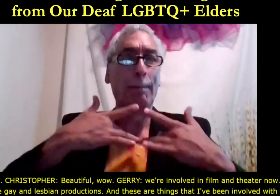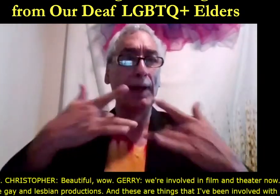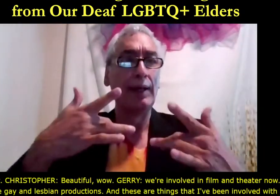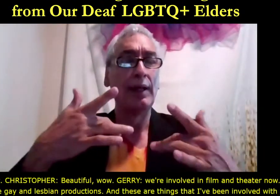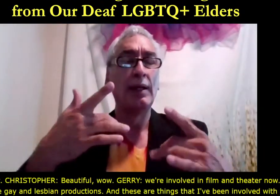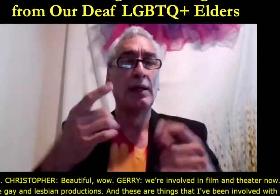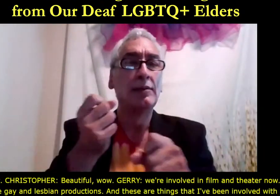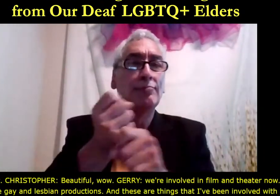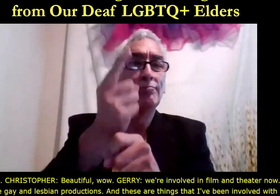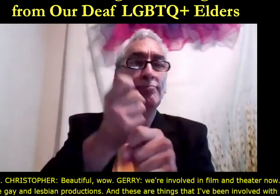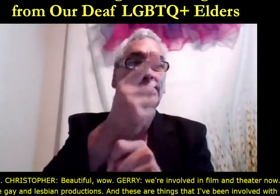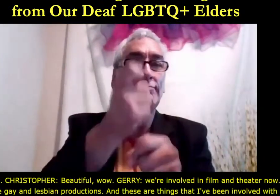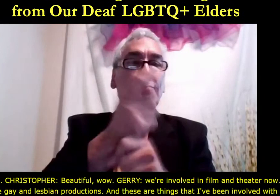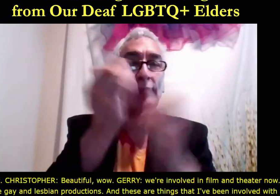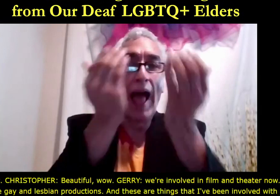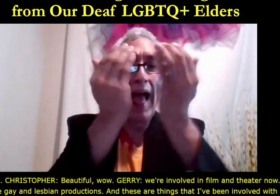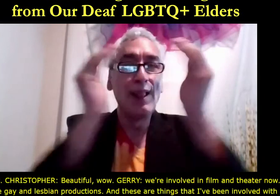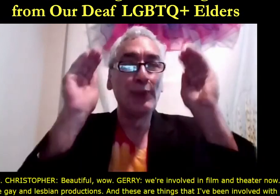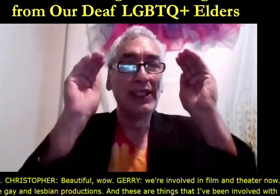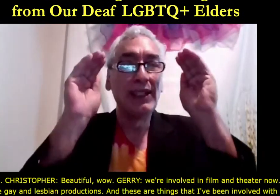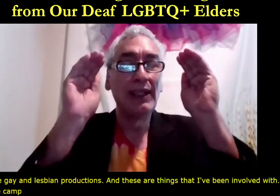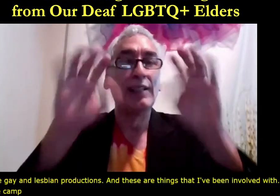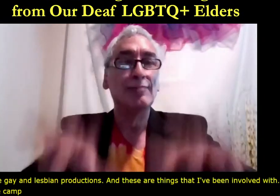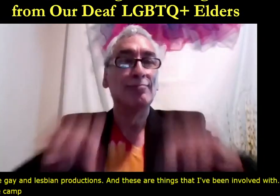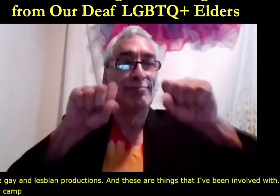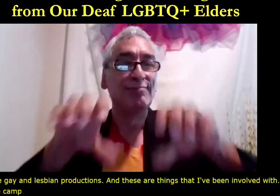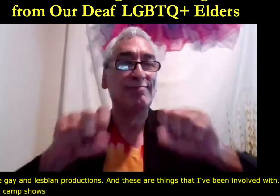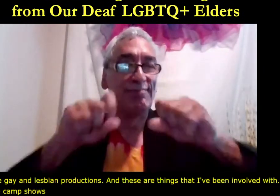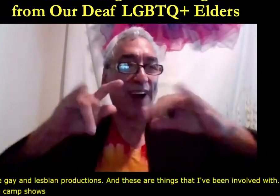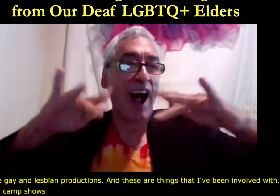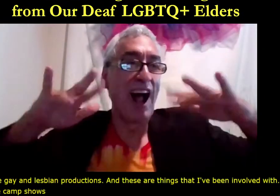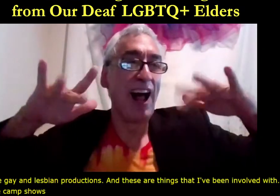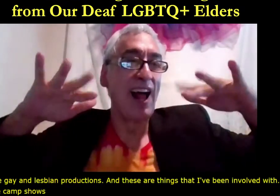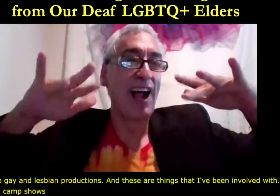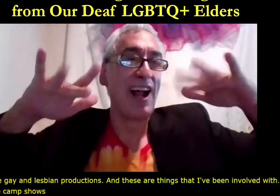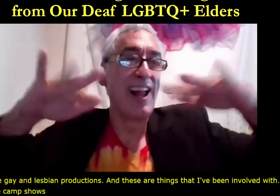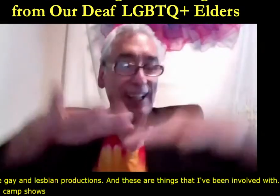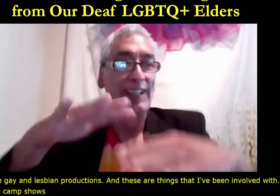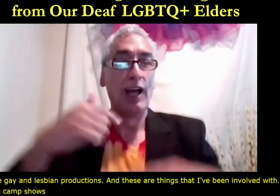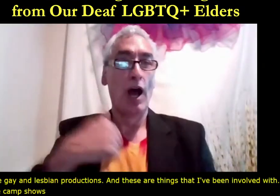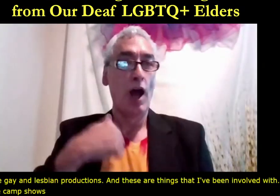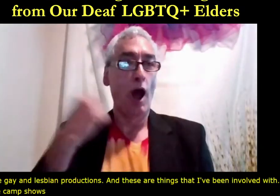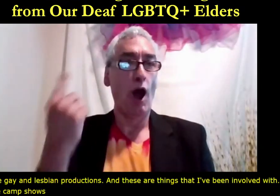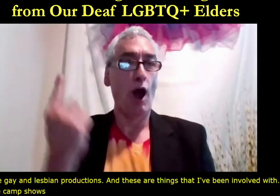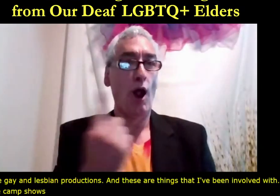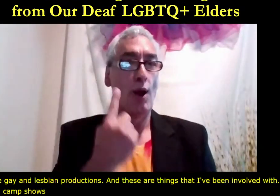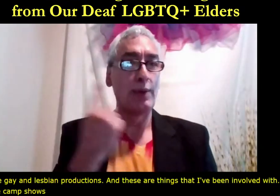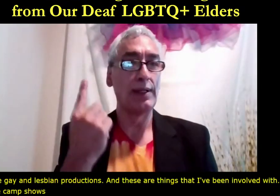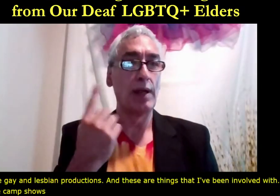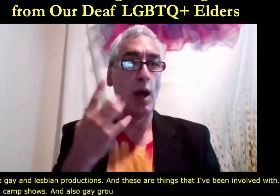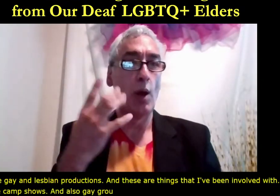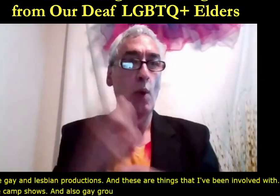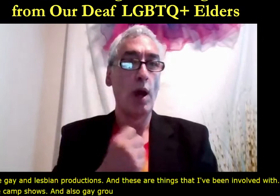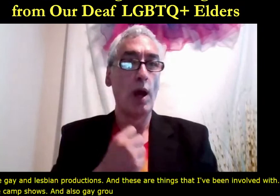and also gay groups that do things annually on halloween and host parties and things like that